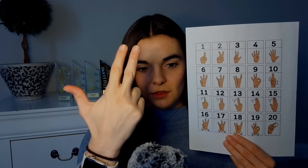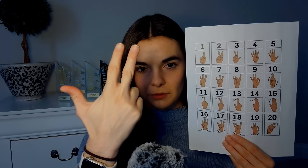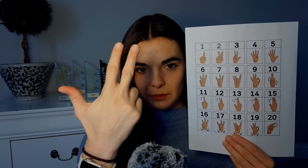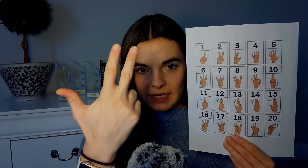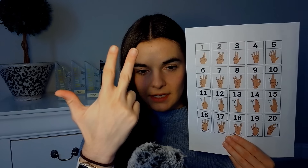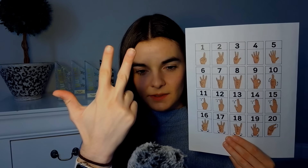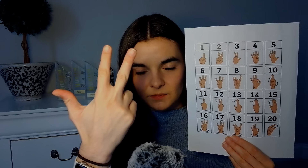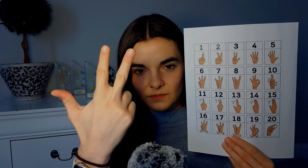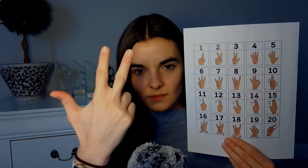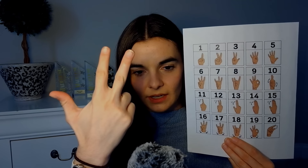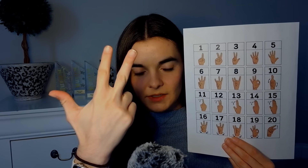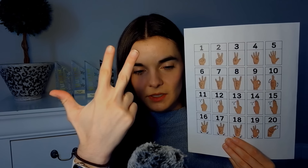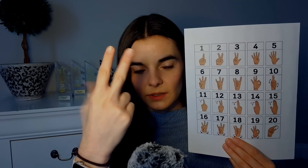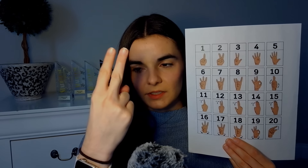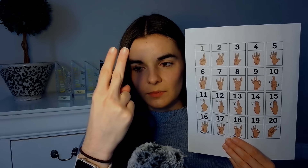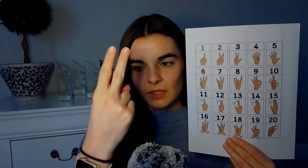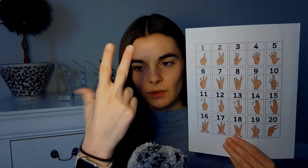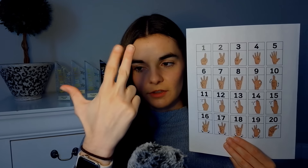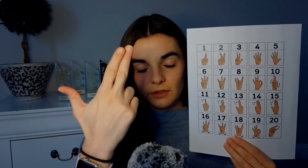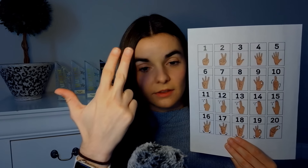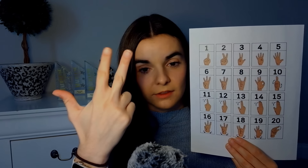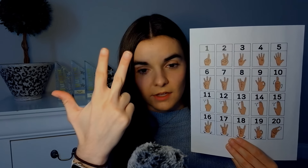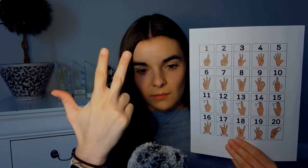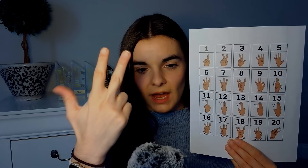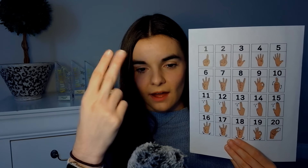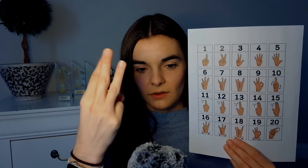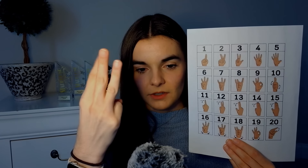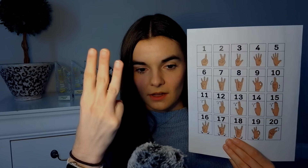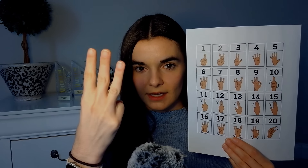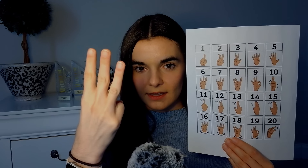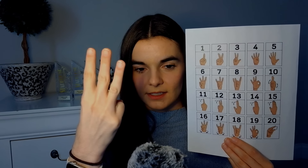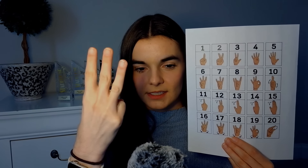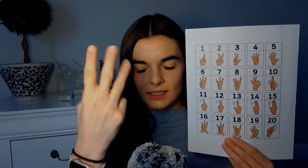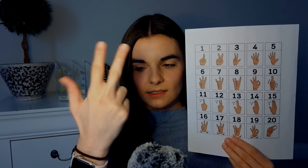3 is going to be with your thumb out, not like this.